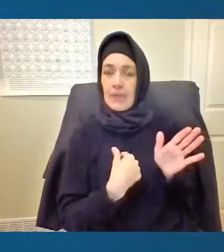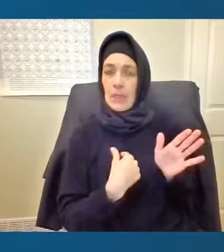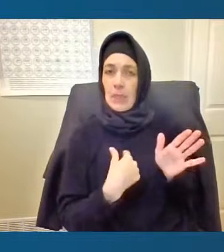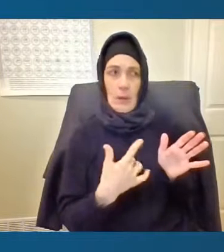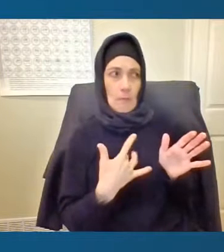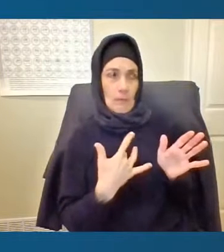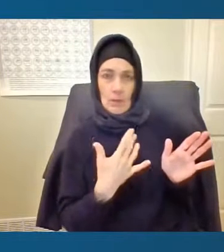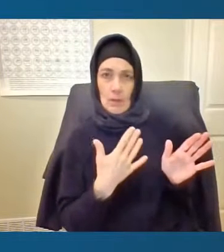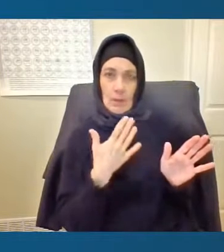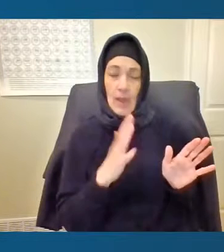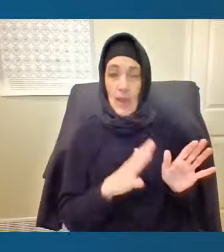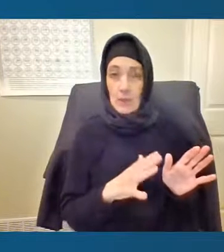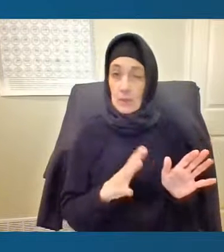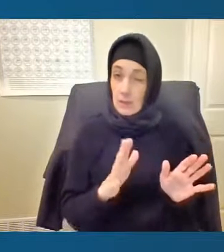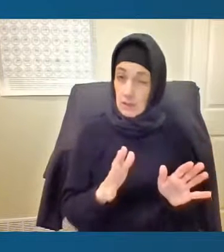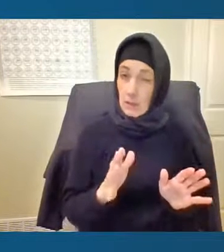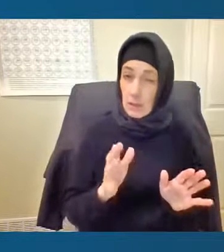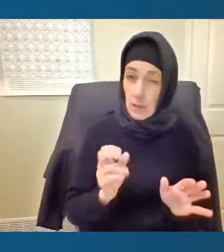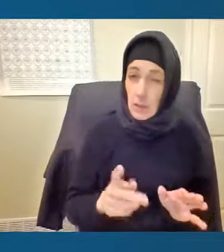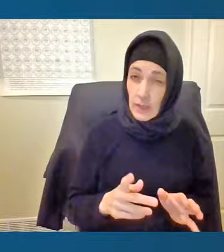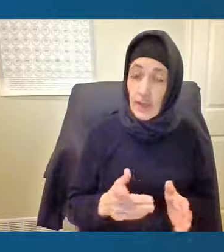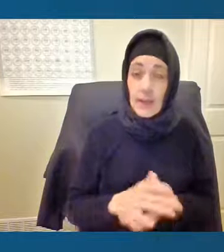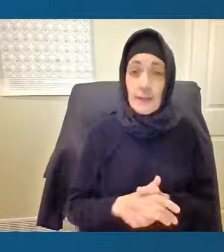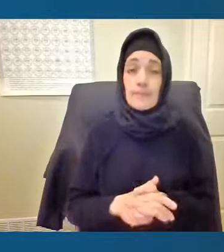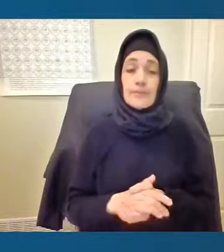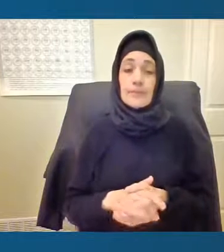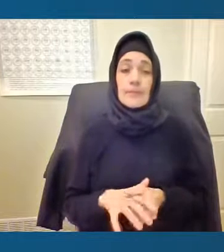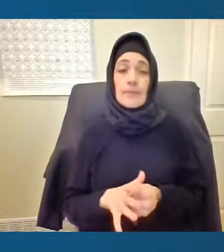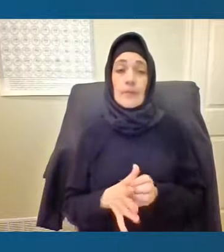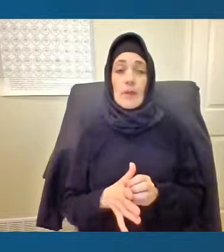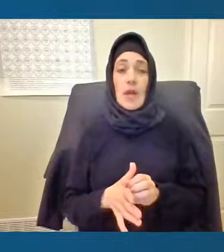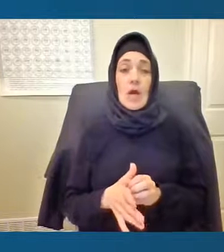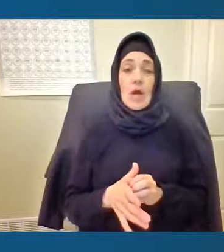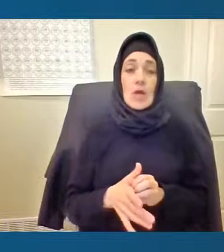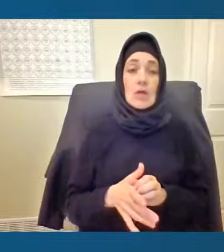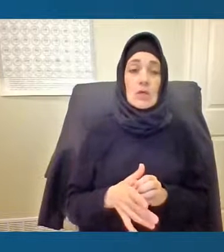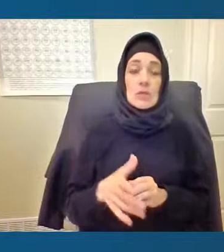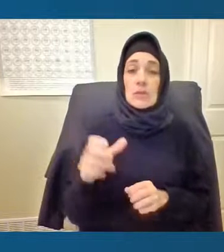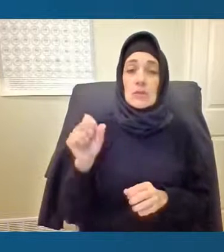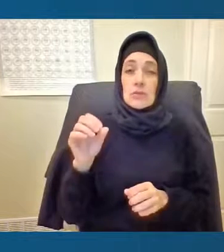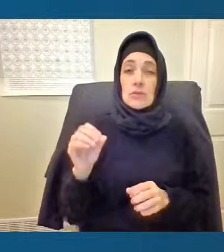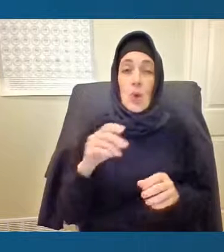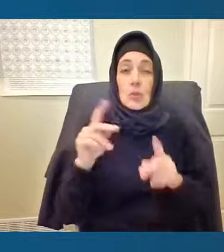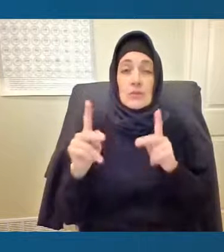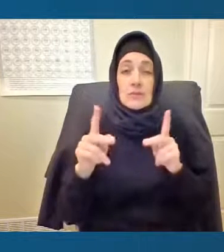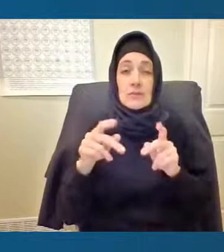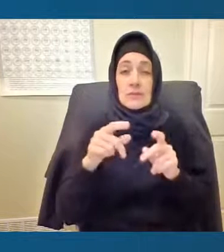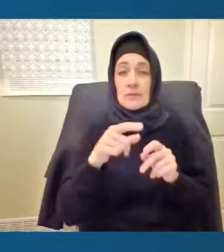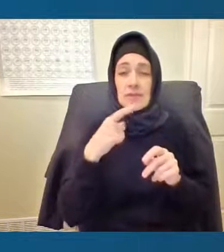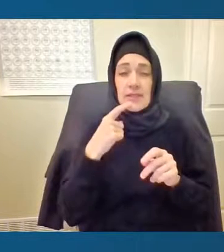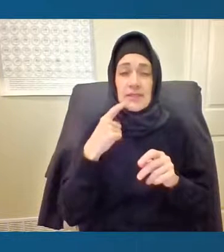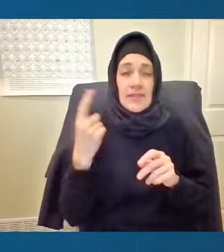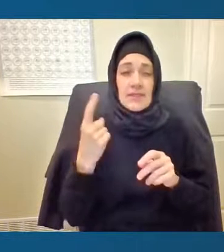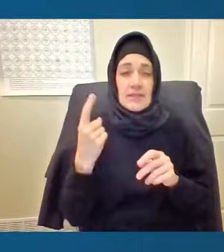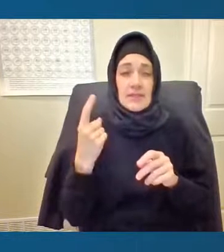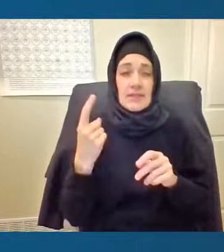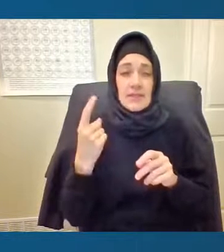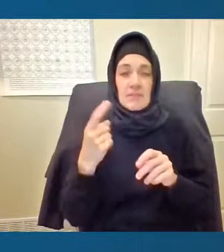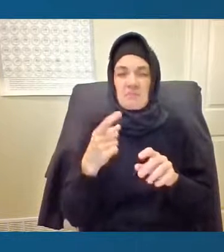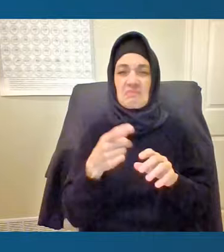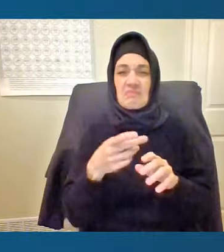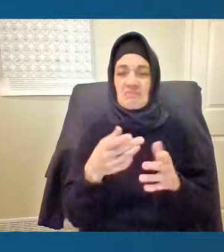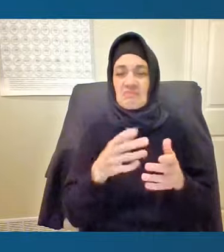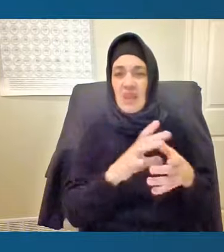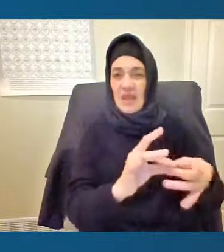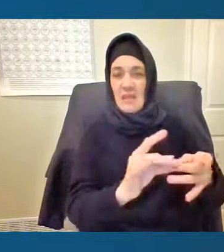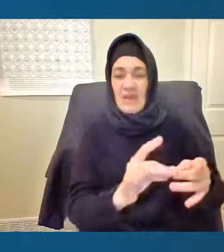real. Shotgun, everyone? Okay, cool. The average age looks like they understand what I'm saying. So this is where you need someone who